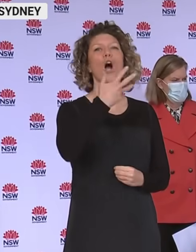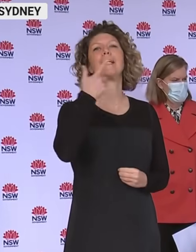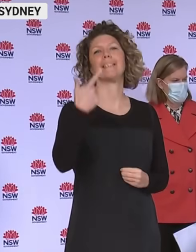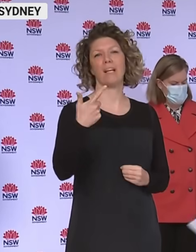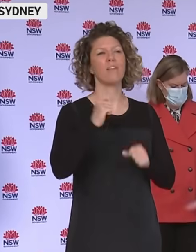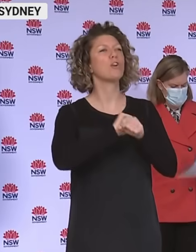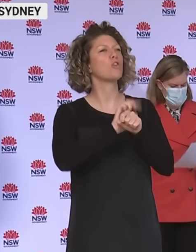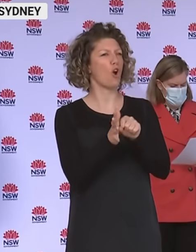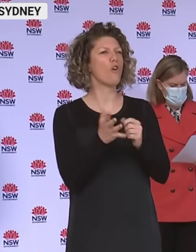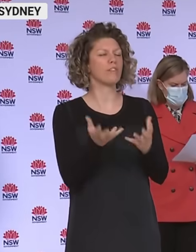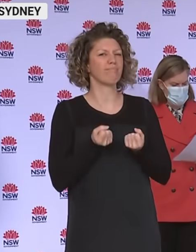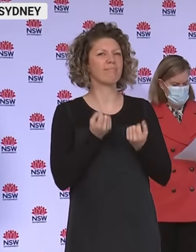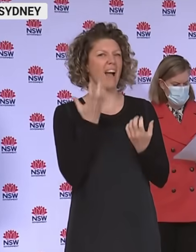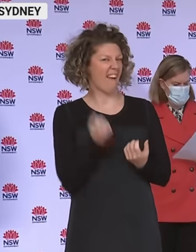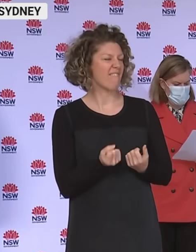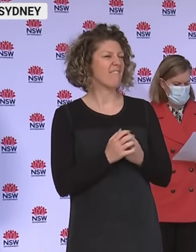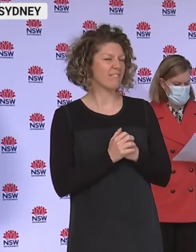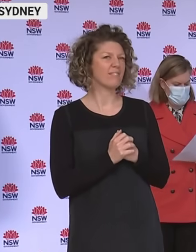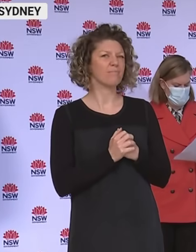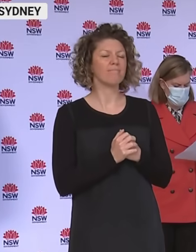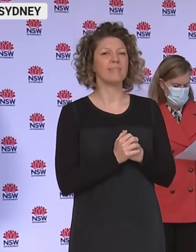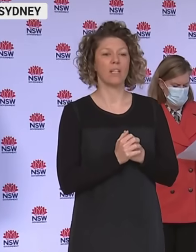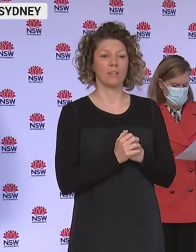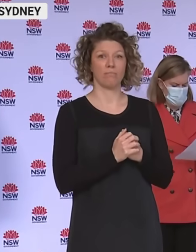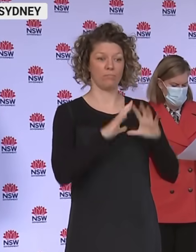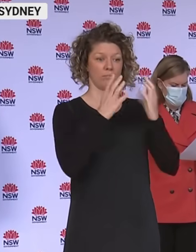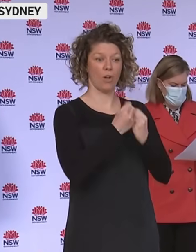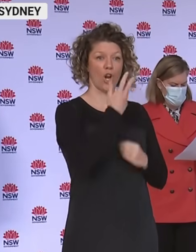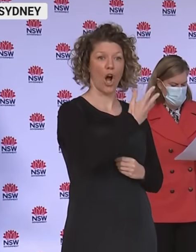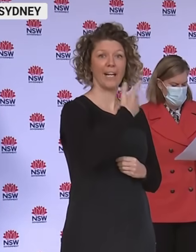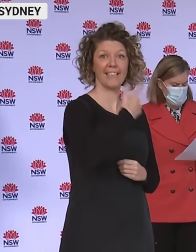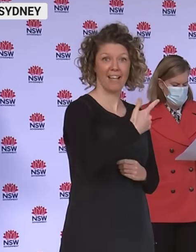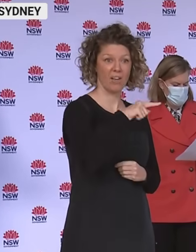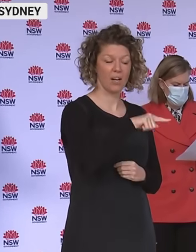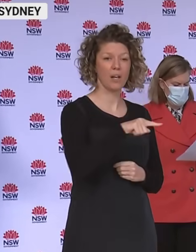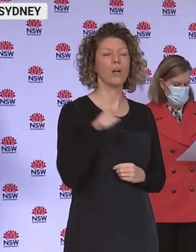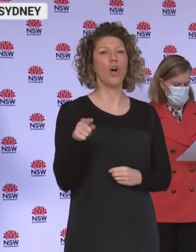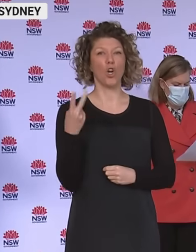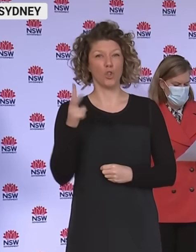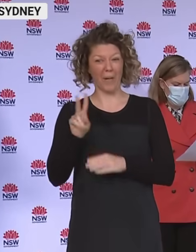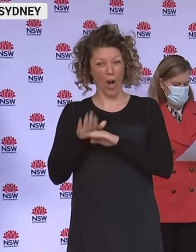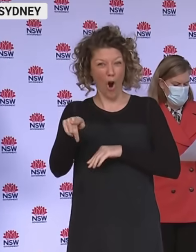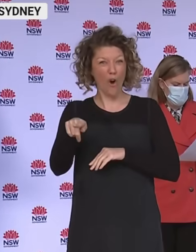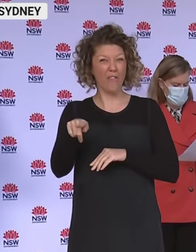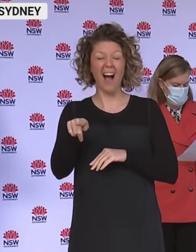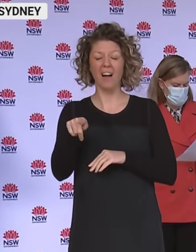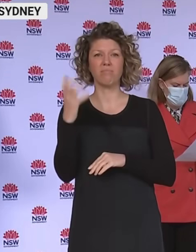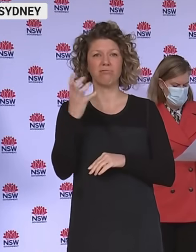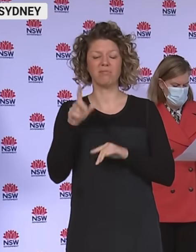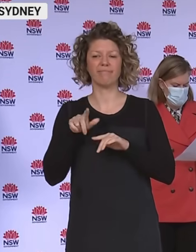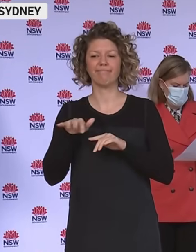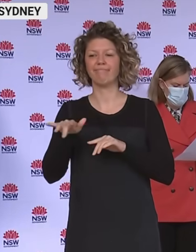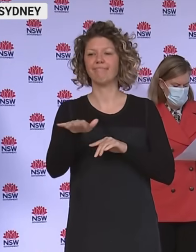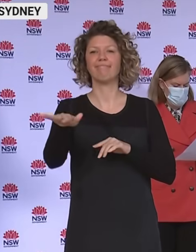transmission. Unfortunately, 29 of those, we understand, were infectious for all of the time that they were infectious